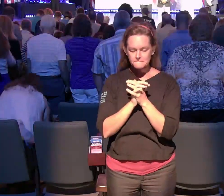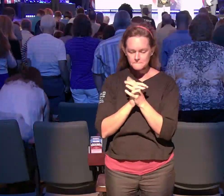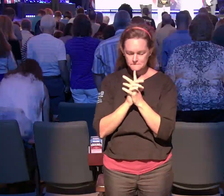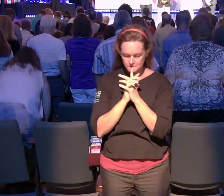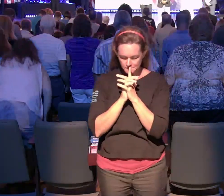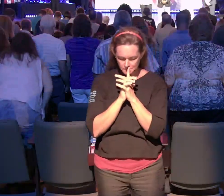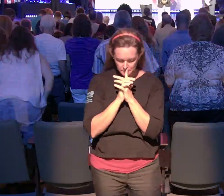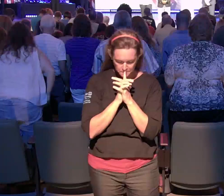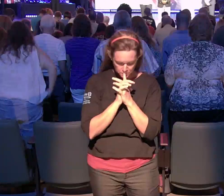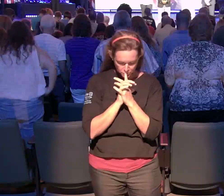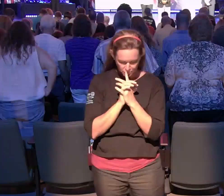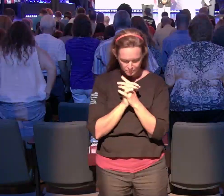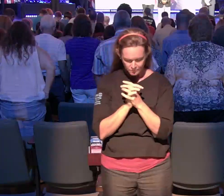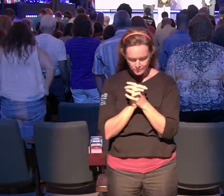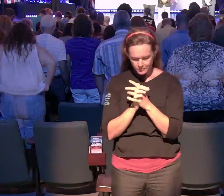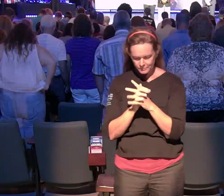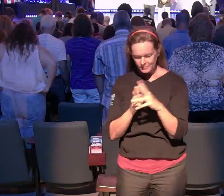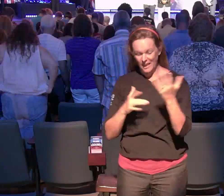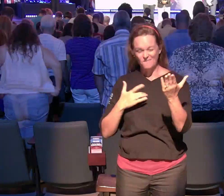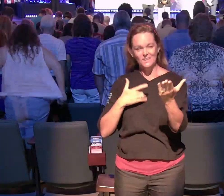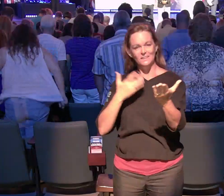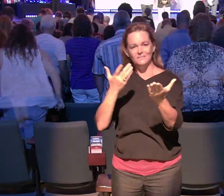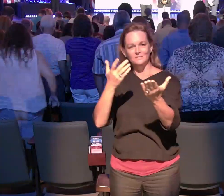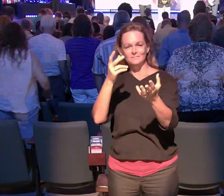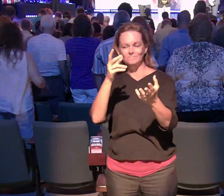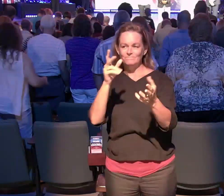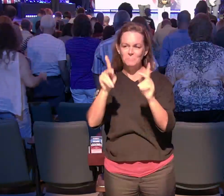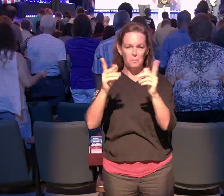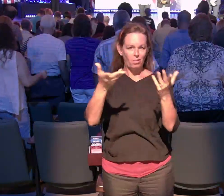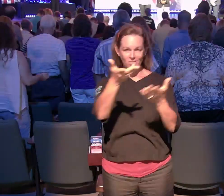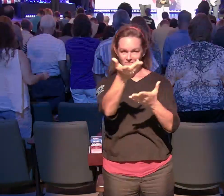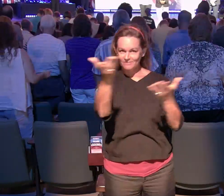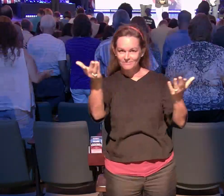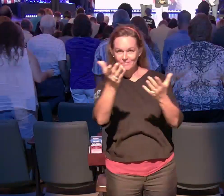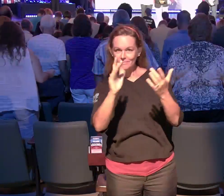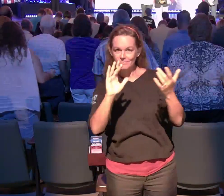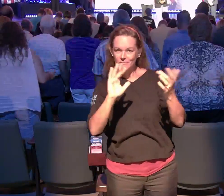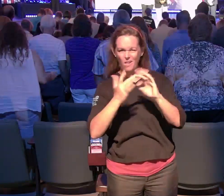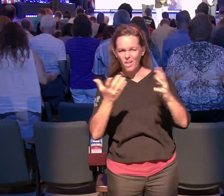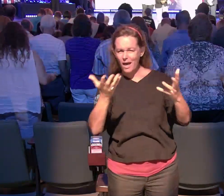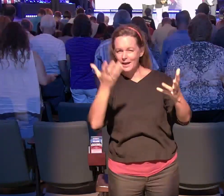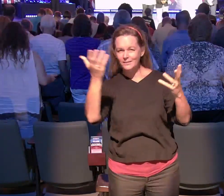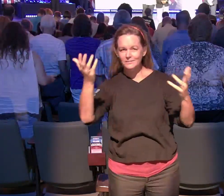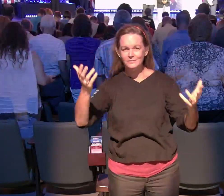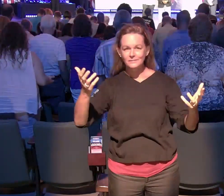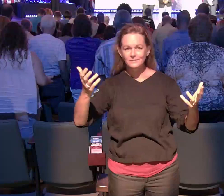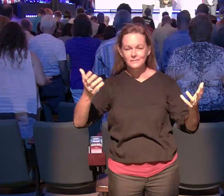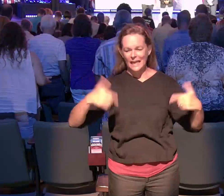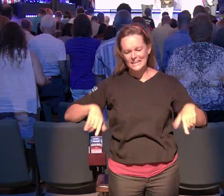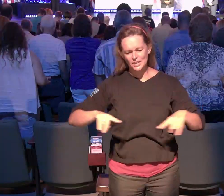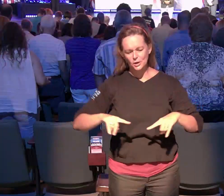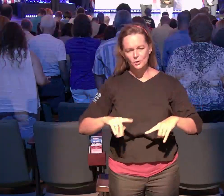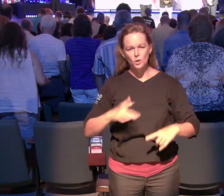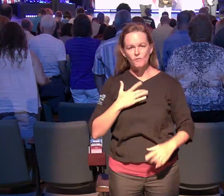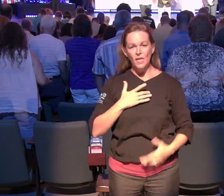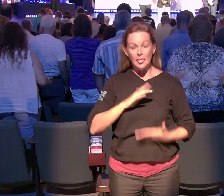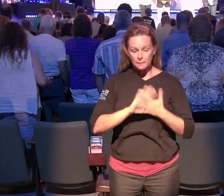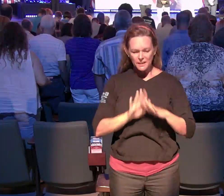there's someone in this room or someone listening online that your life has no